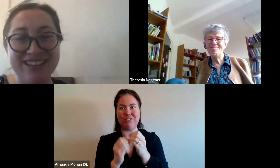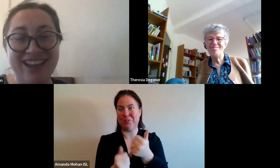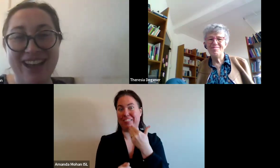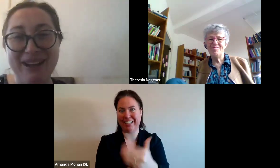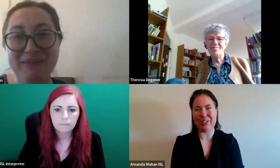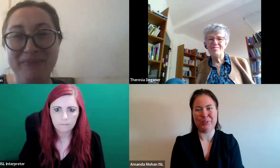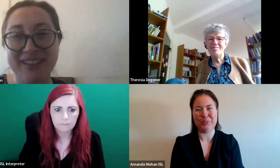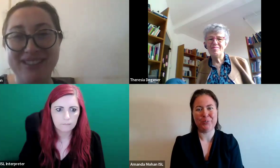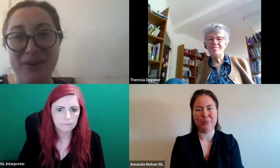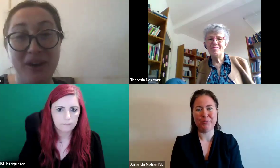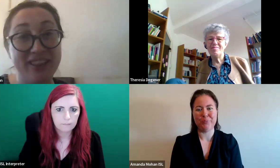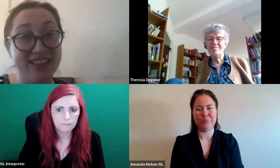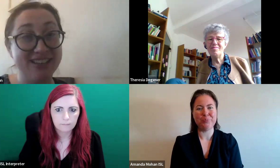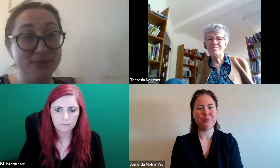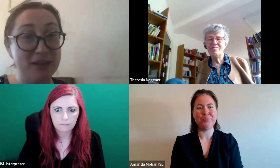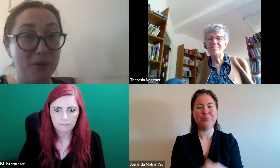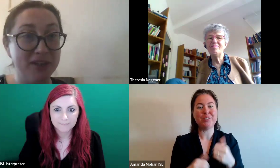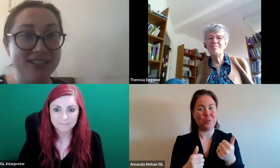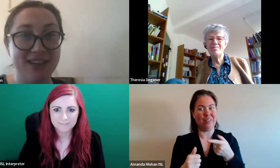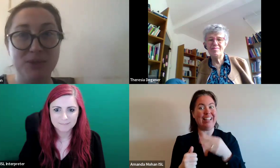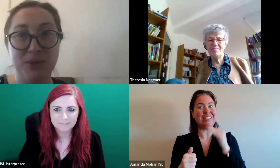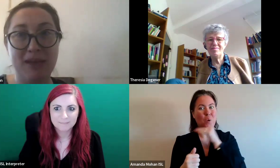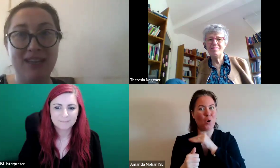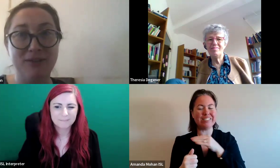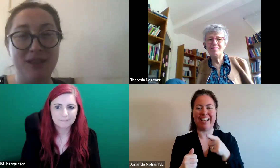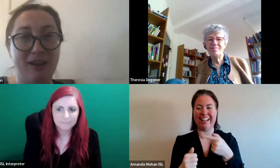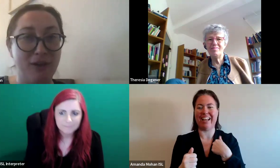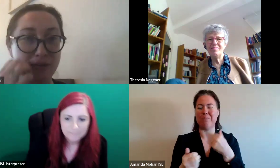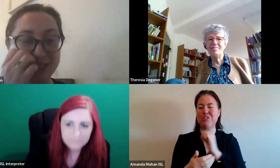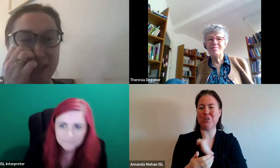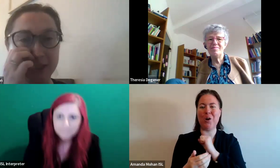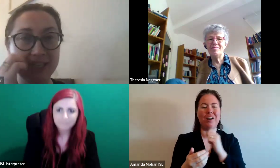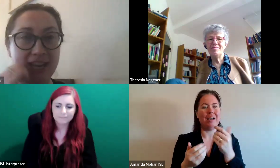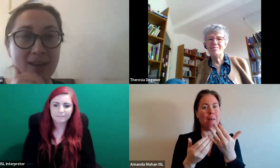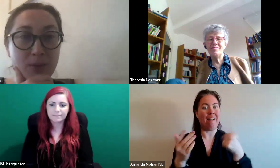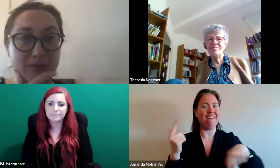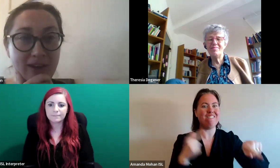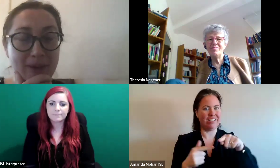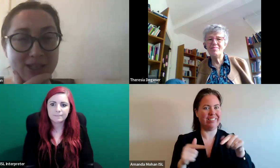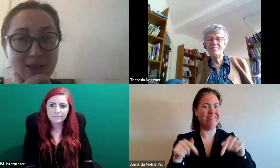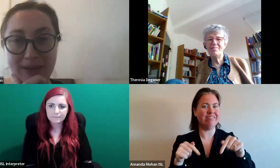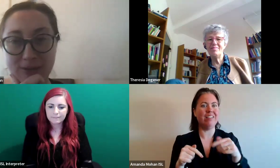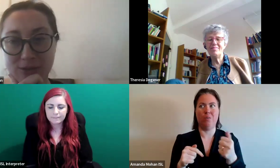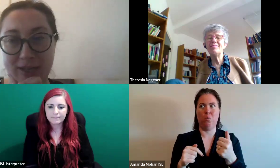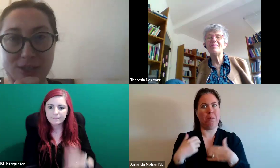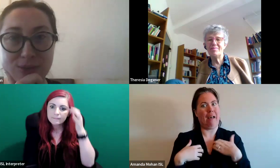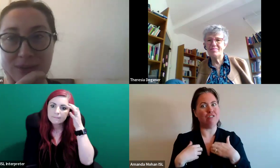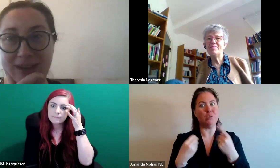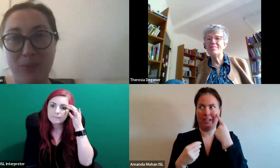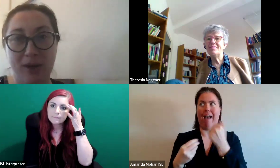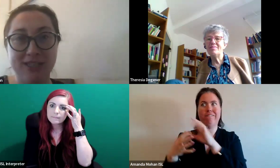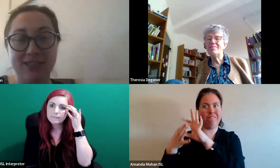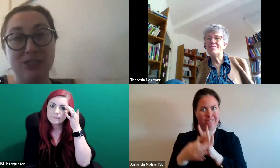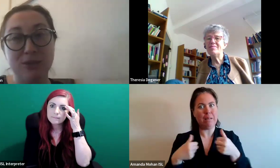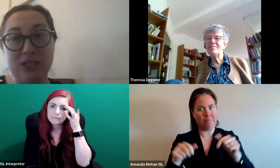that. So I think that is really important, and I'm sure many of us here today would be very passionate about trying